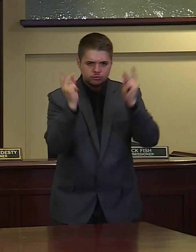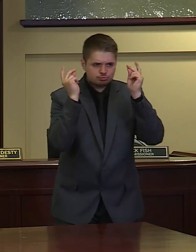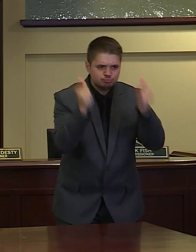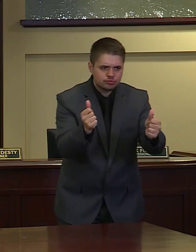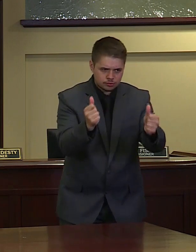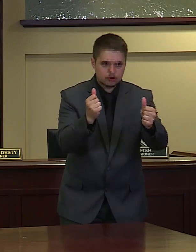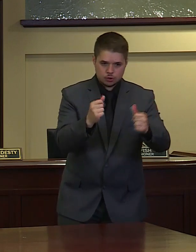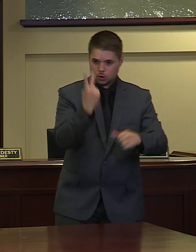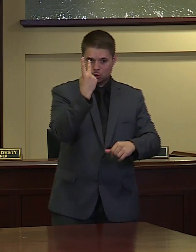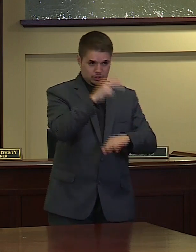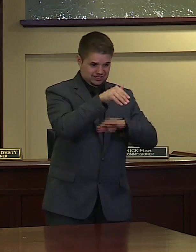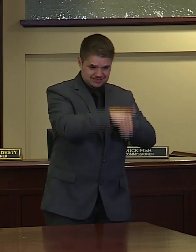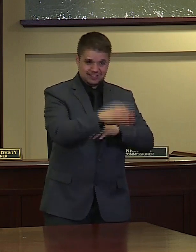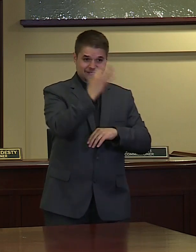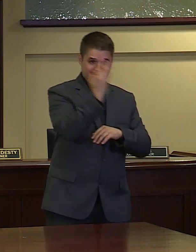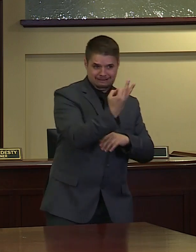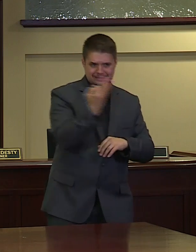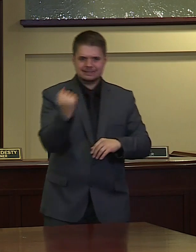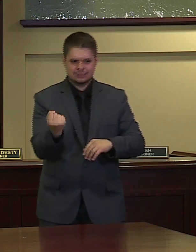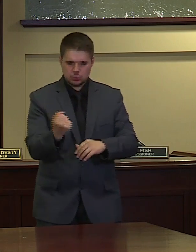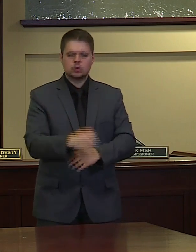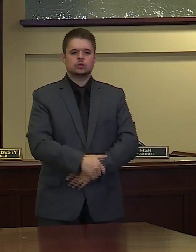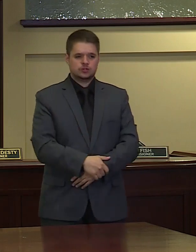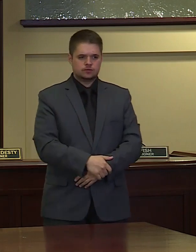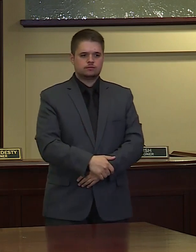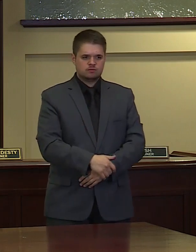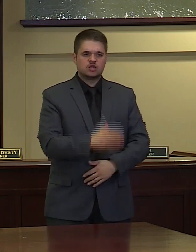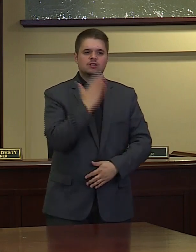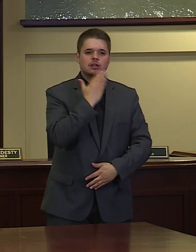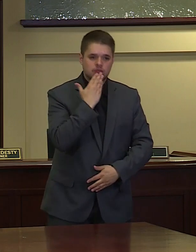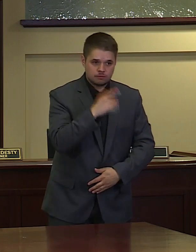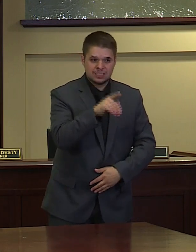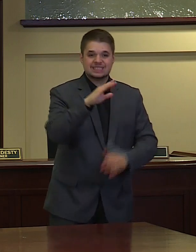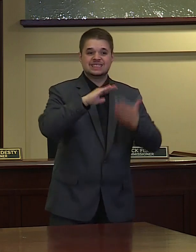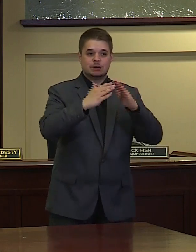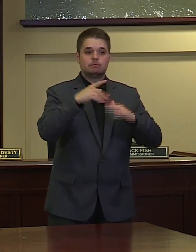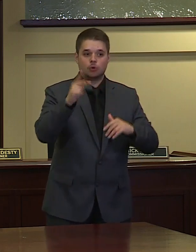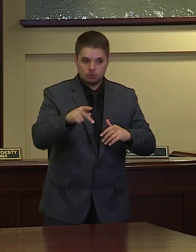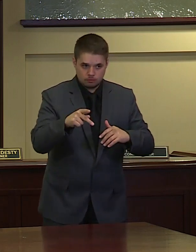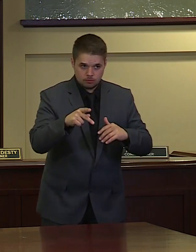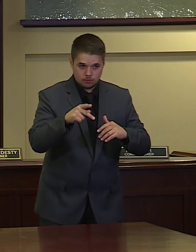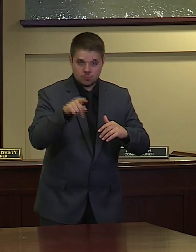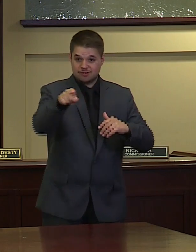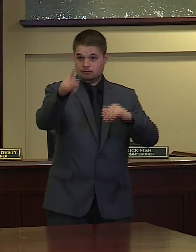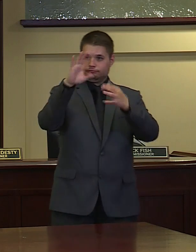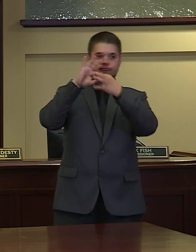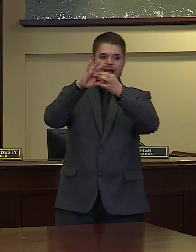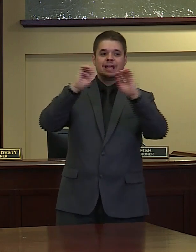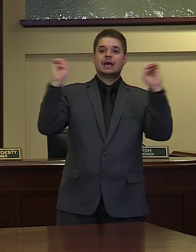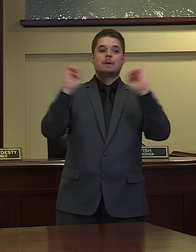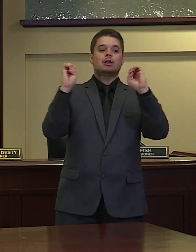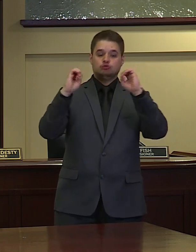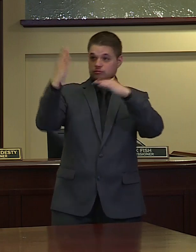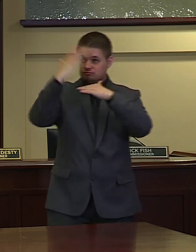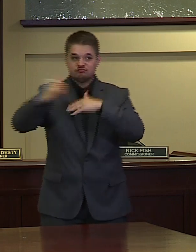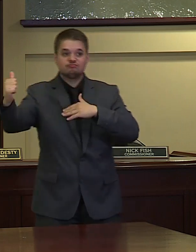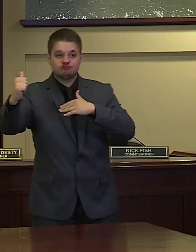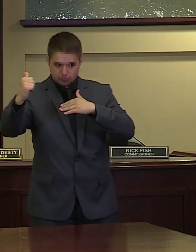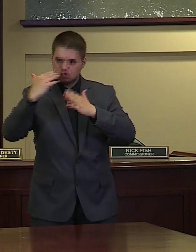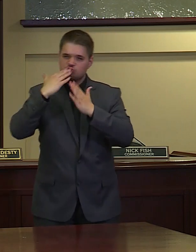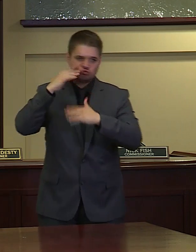like to thank our City of Portland Public Safety Partners, Bureau of Emergency Communications Dispatchers, American Medical